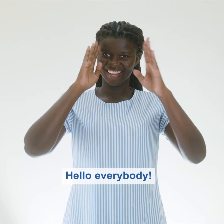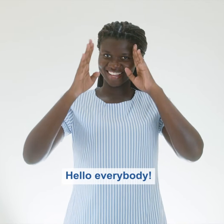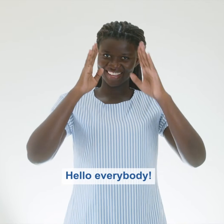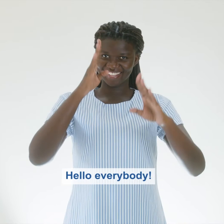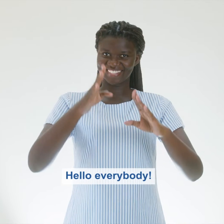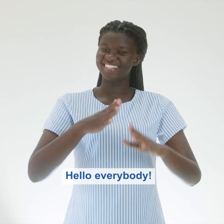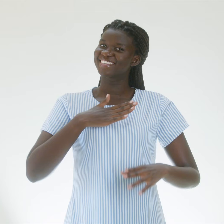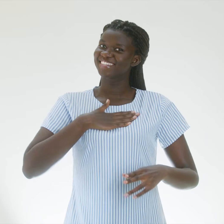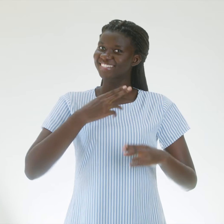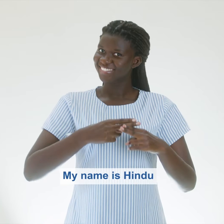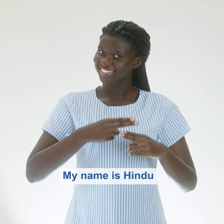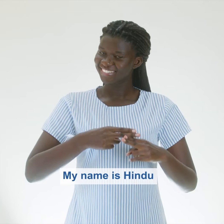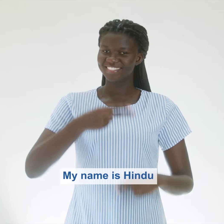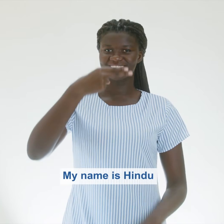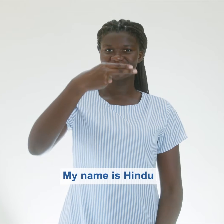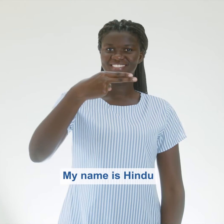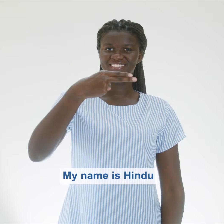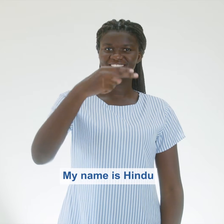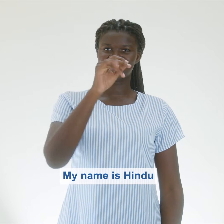Hello everybody, my name is